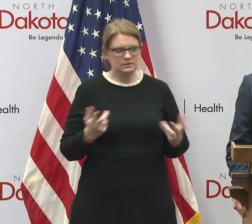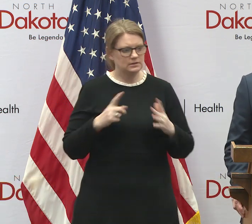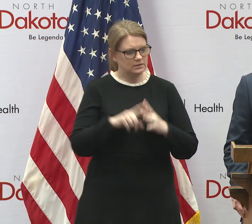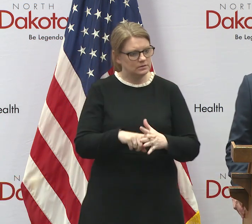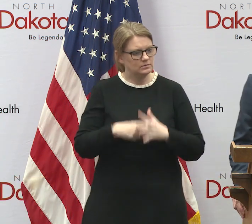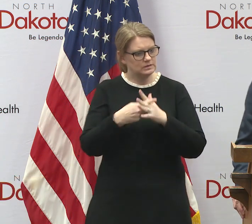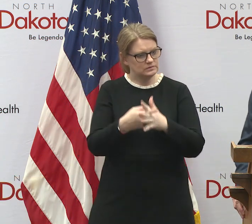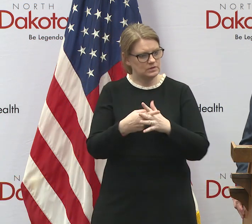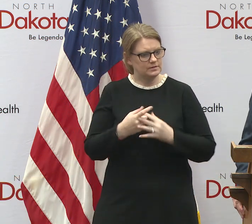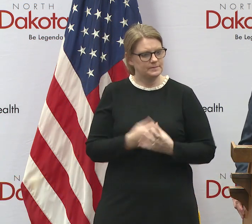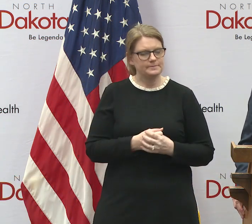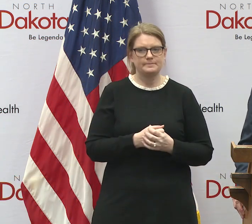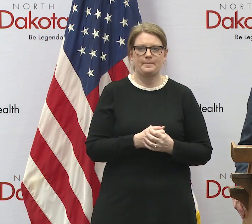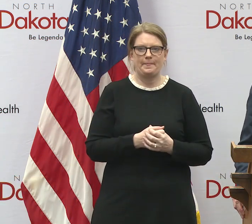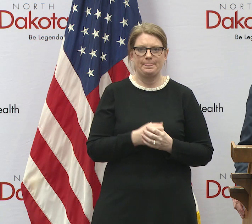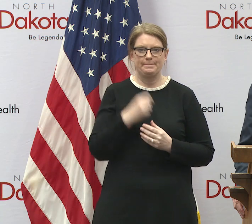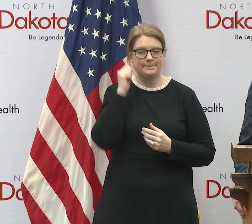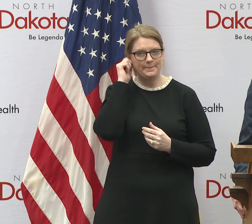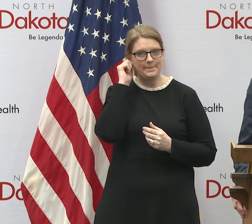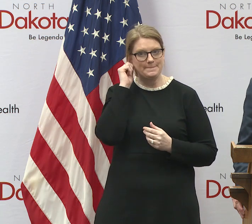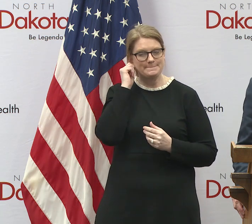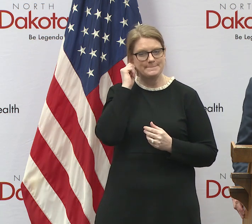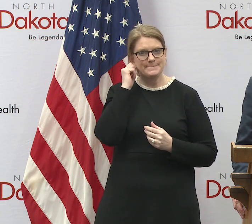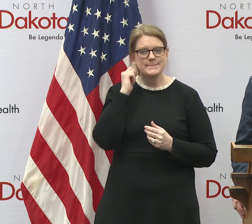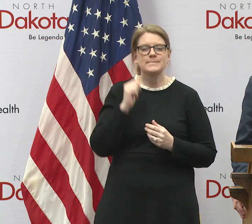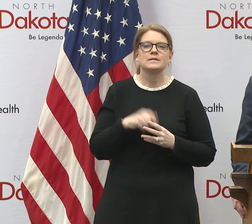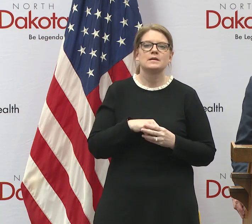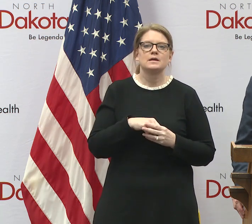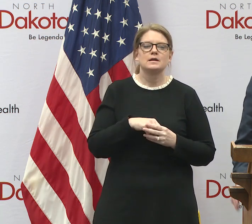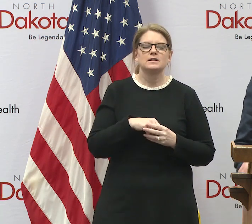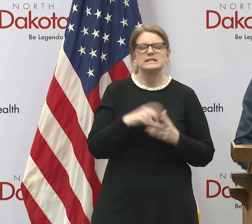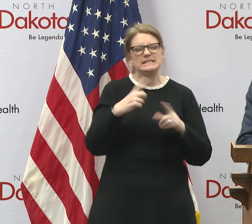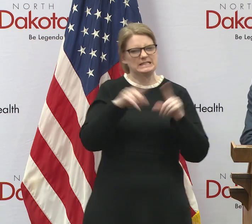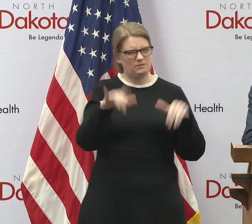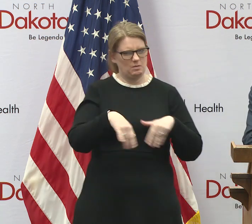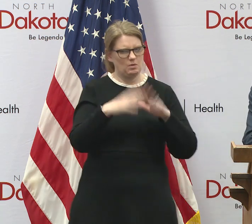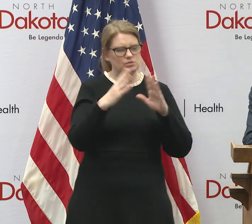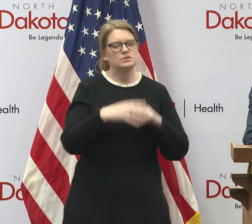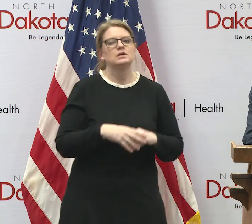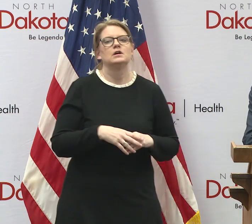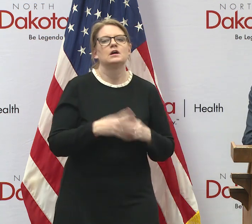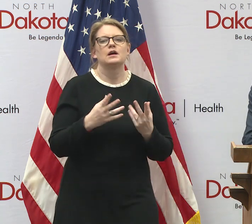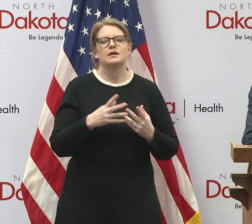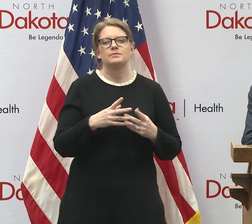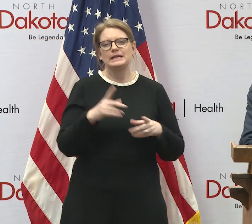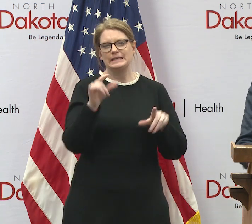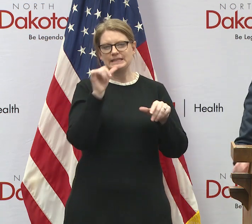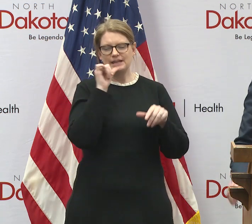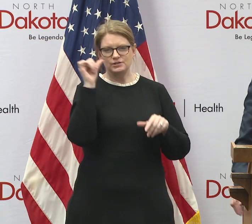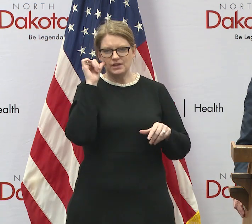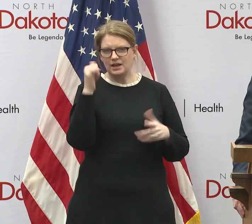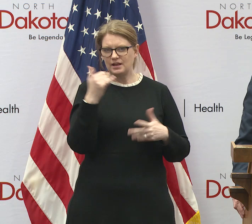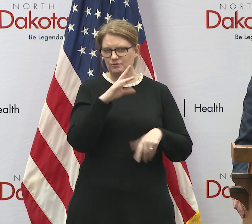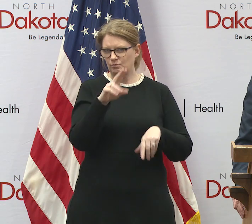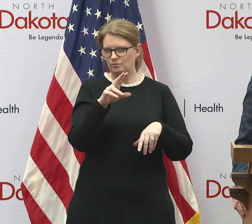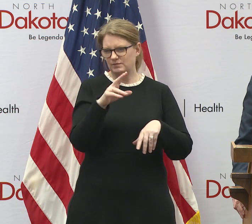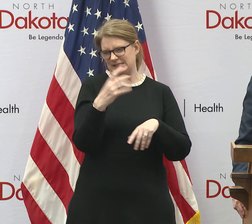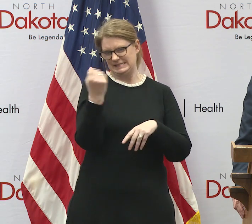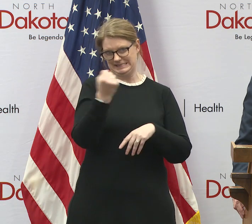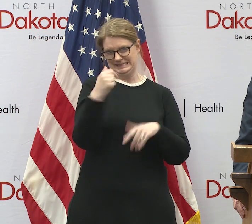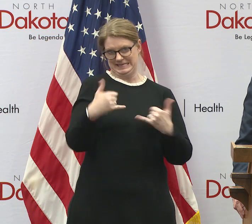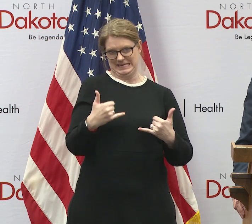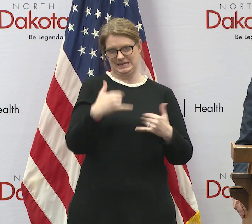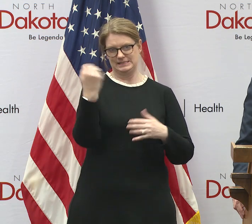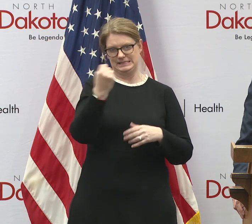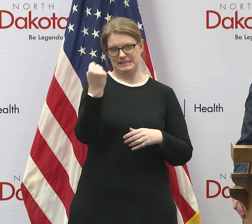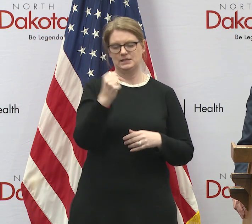it off here with a little different approach today. I think as we said yesterday, of course it's Saturday,